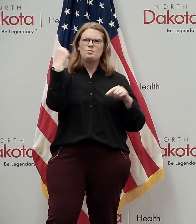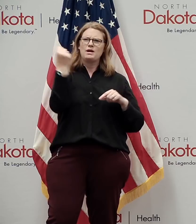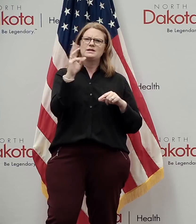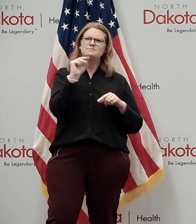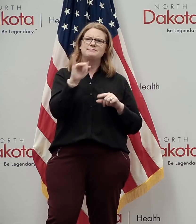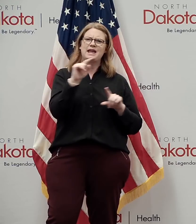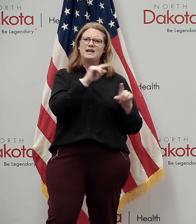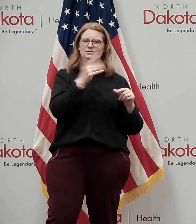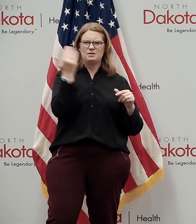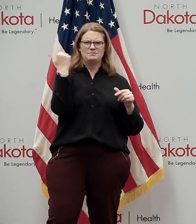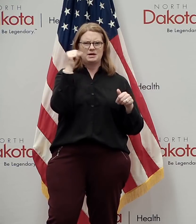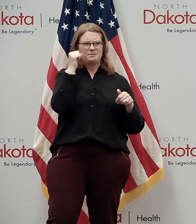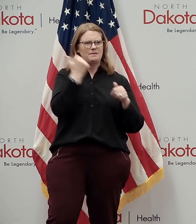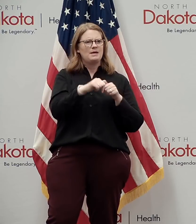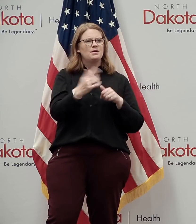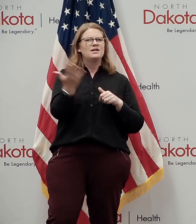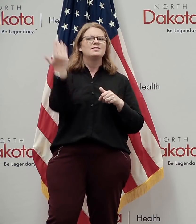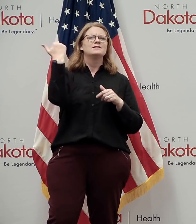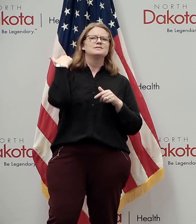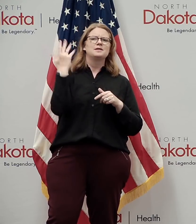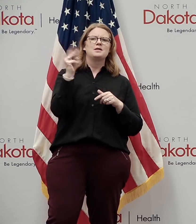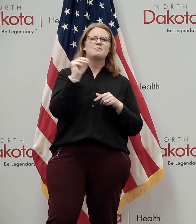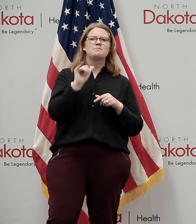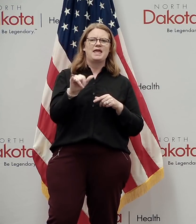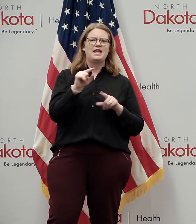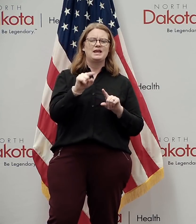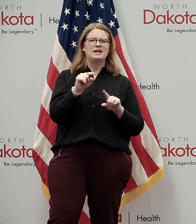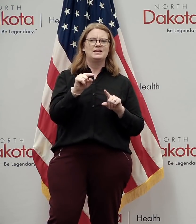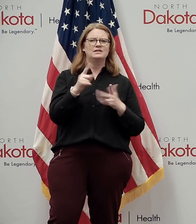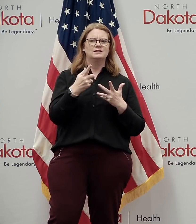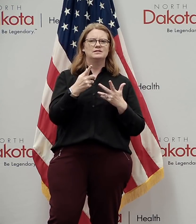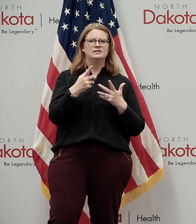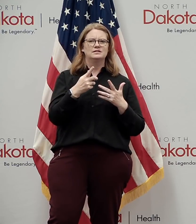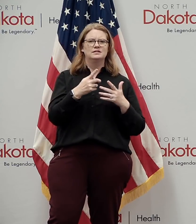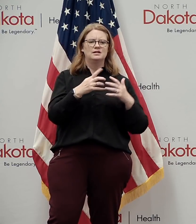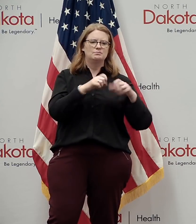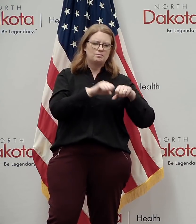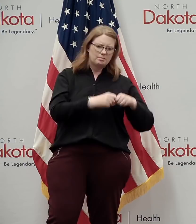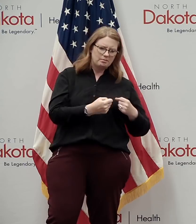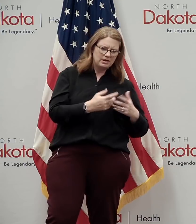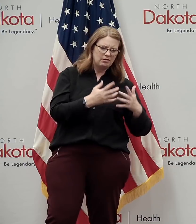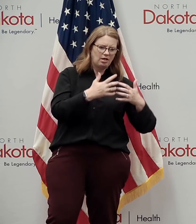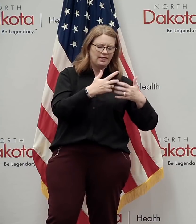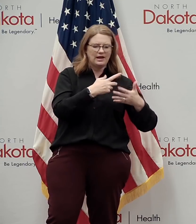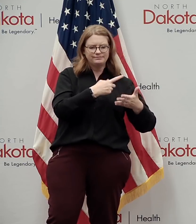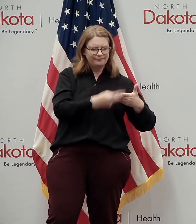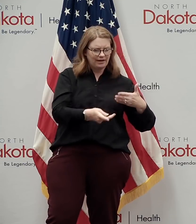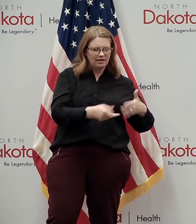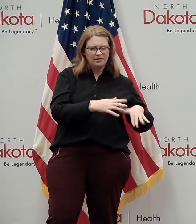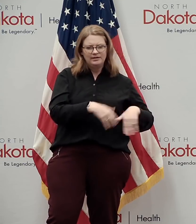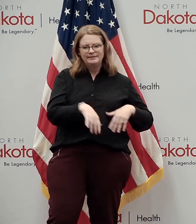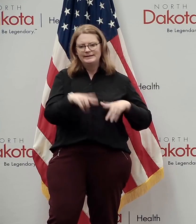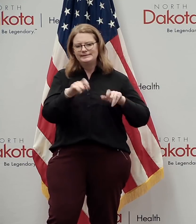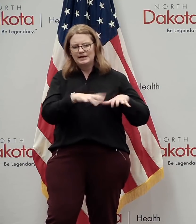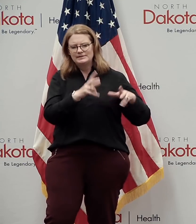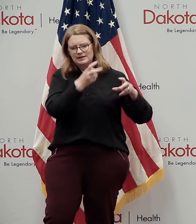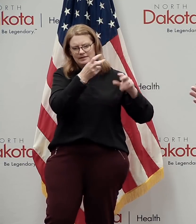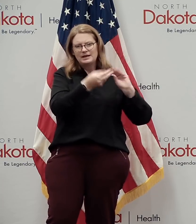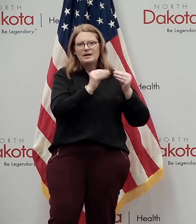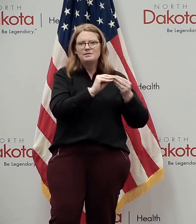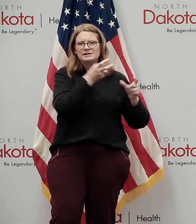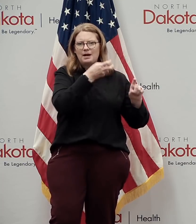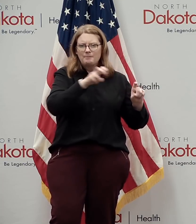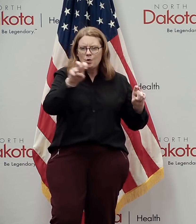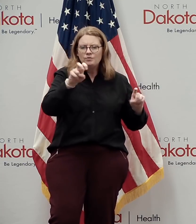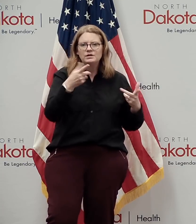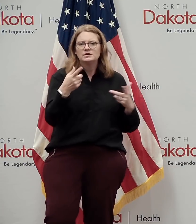was a record. You remember that one? That was the one back in May where we had a breakdown and then retest and all got lumped into one day. So if you look at over the whole